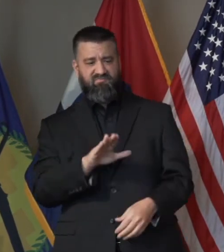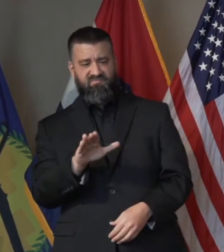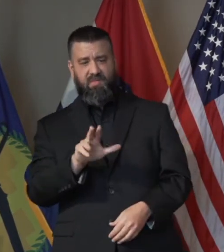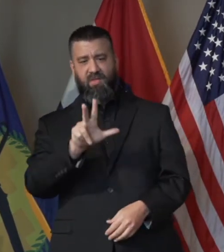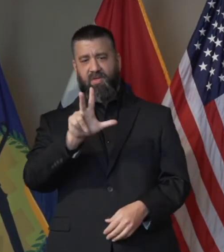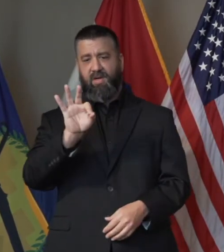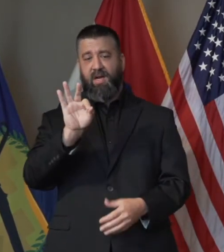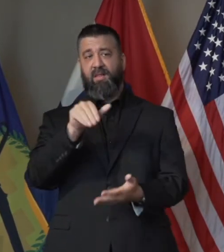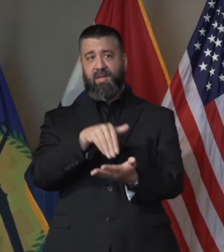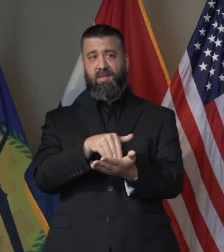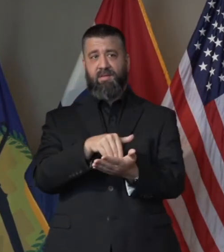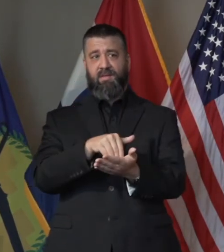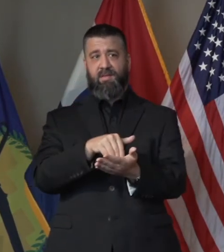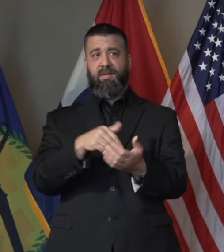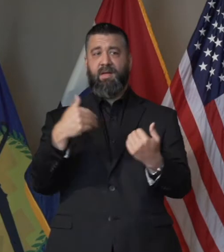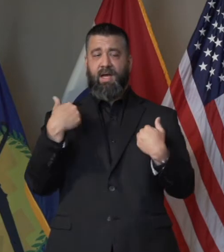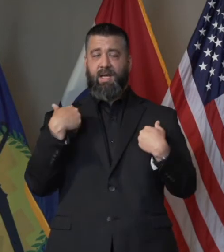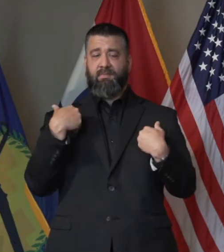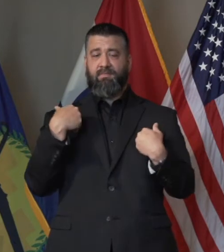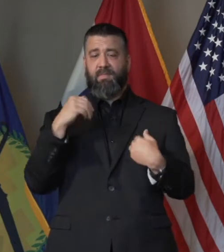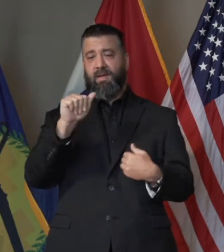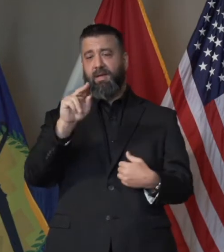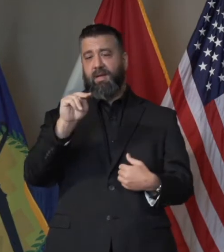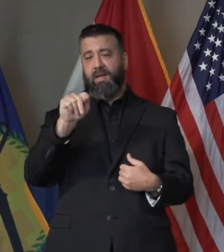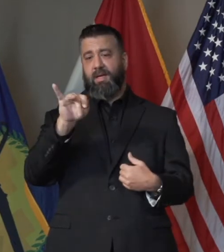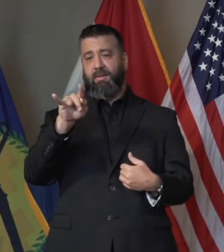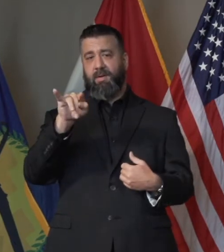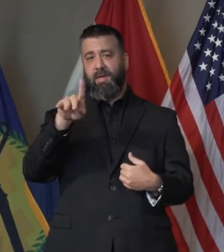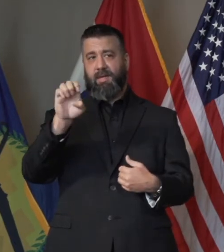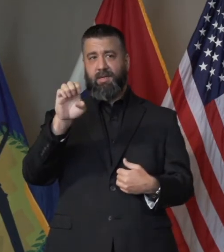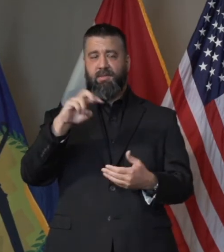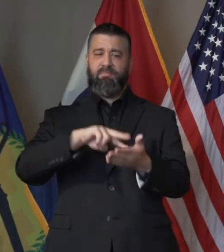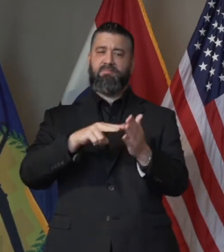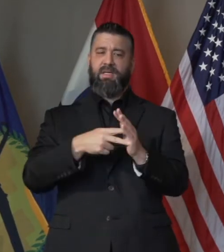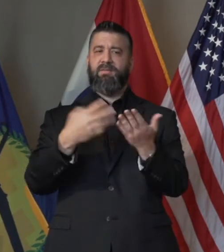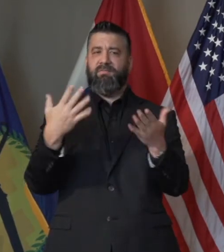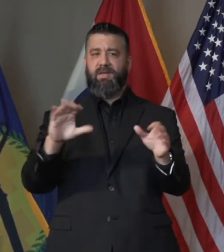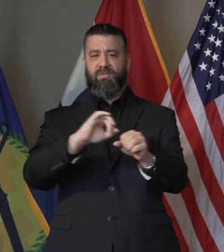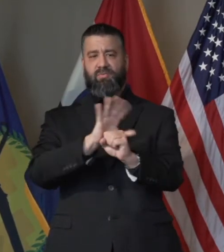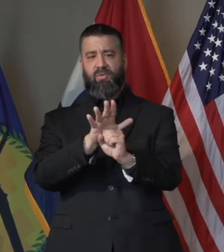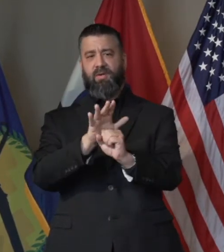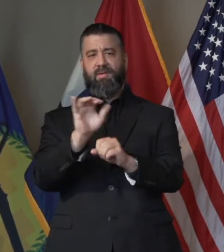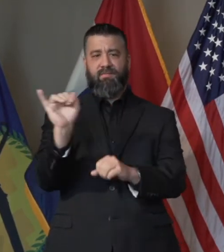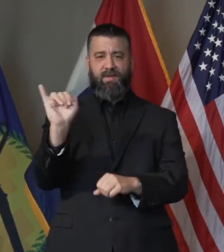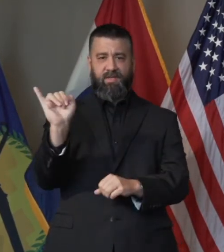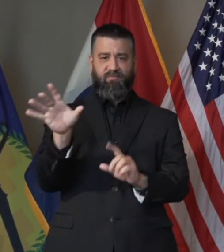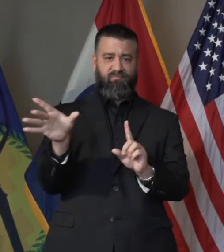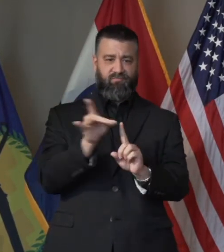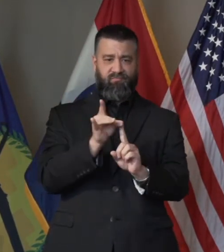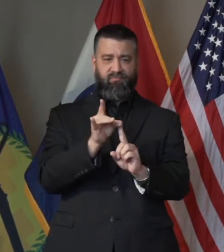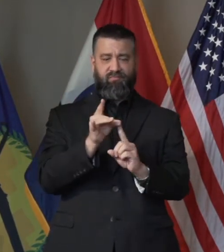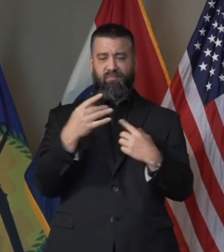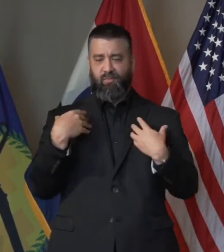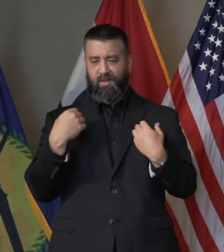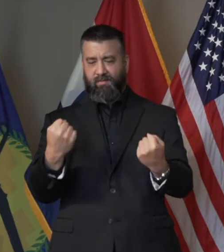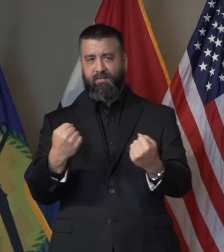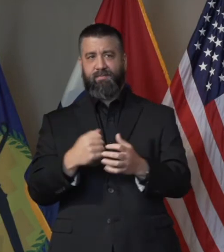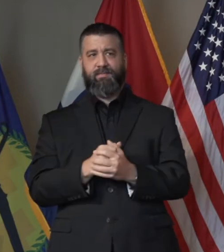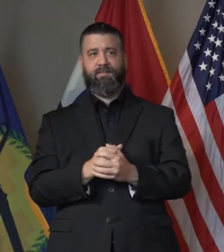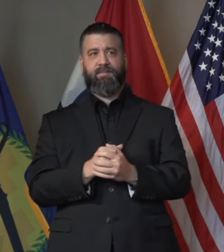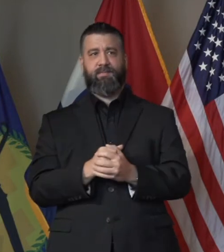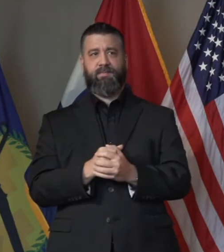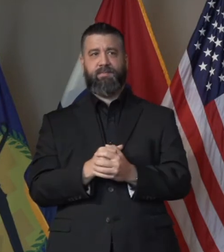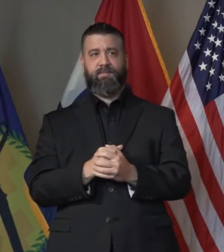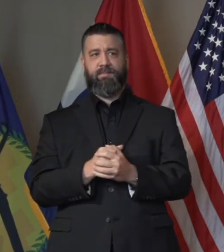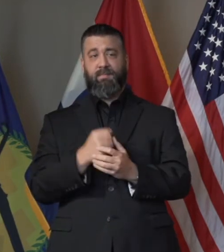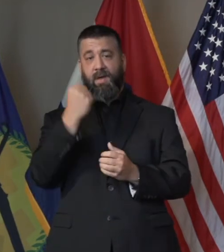39,000, had COVID-19 antibodies, indicating a past infection. Given that the testing occurred before the most recent